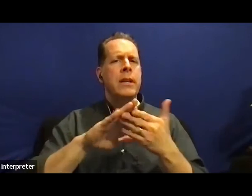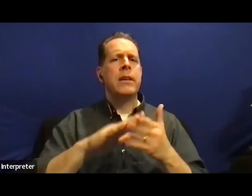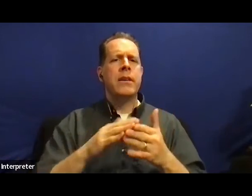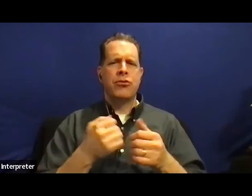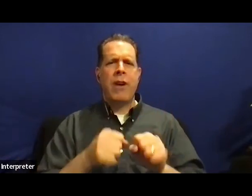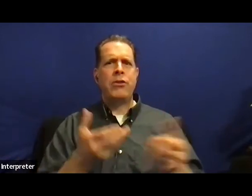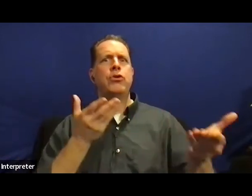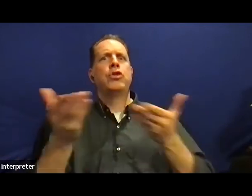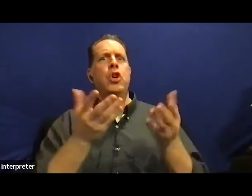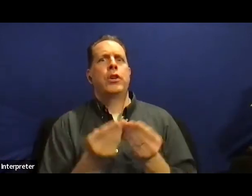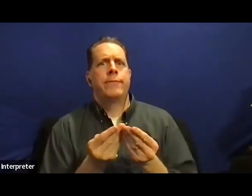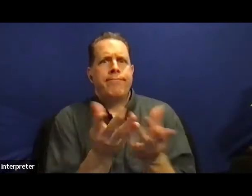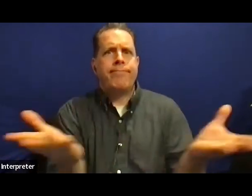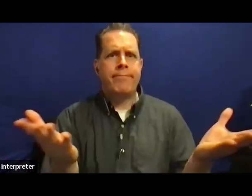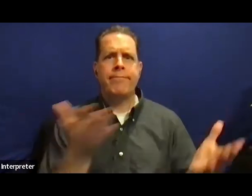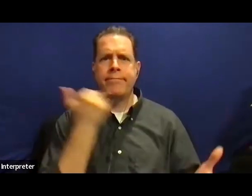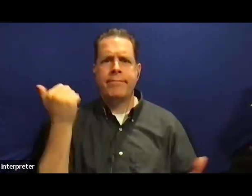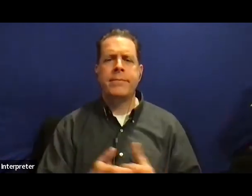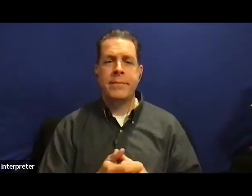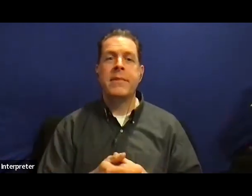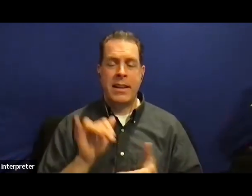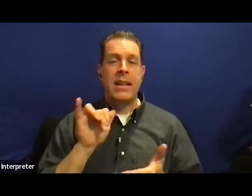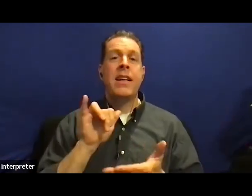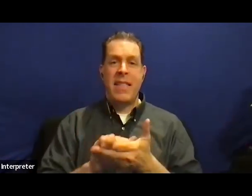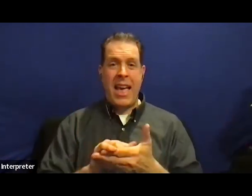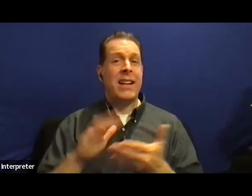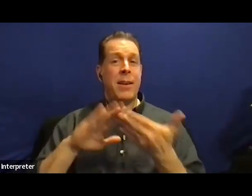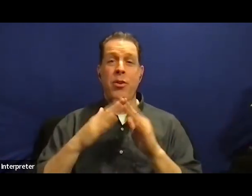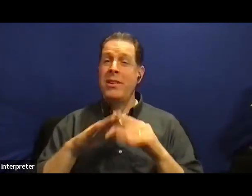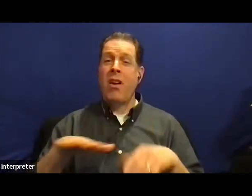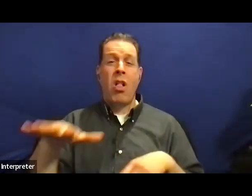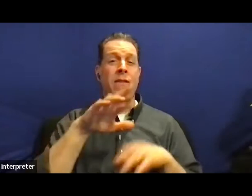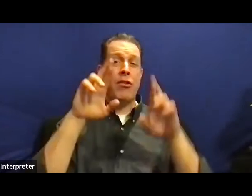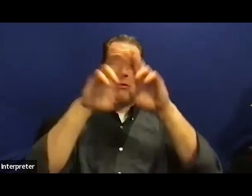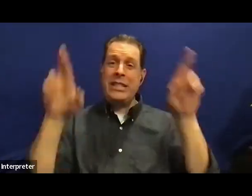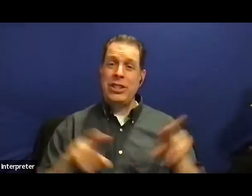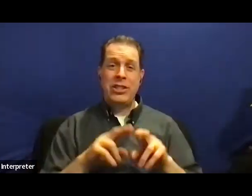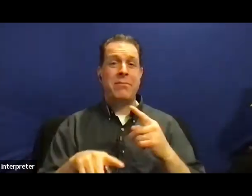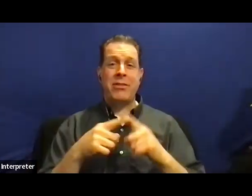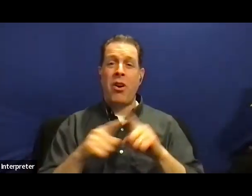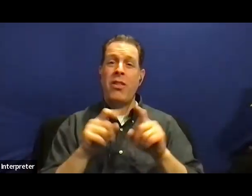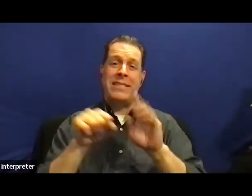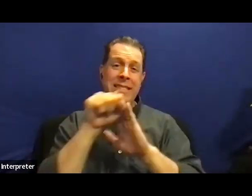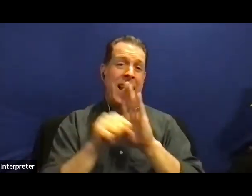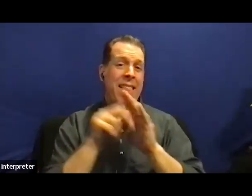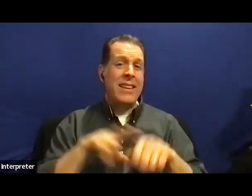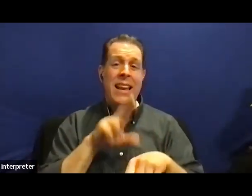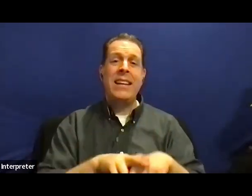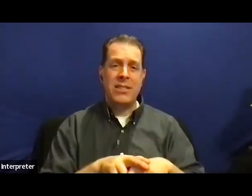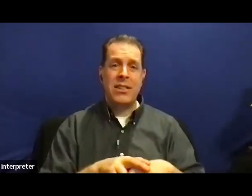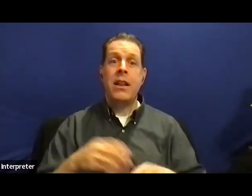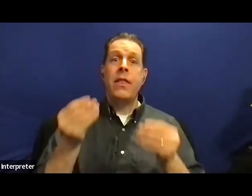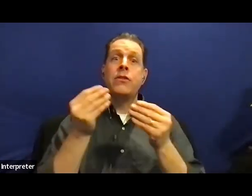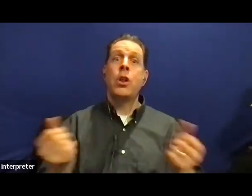service. This is an issue faced by communities across our region, state, and nation, and our solutions need to